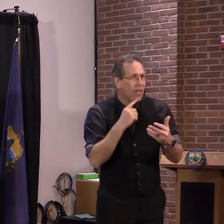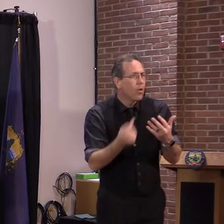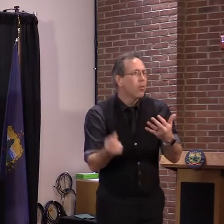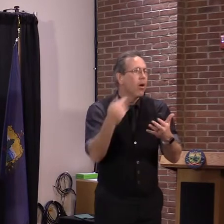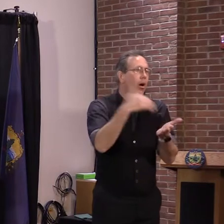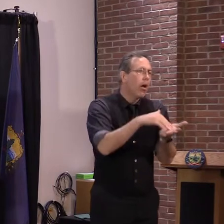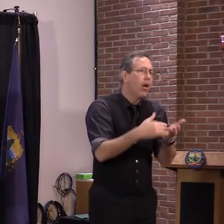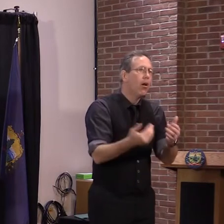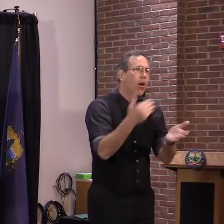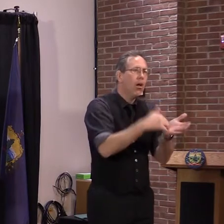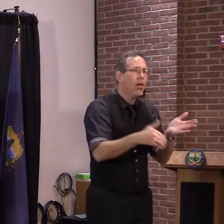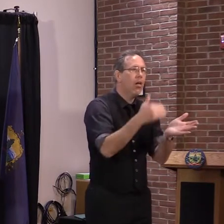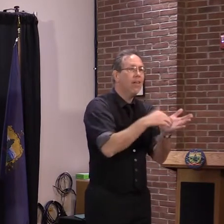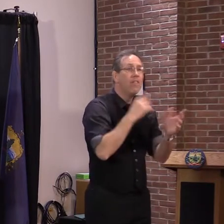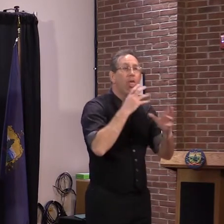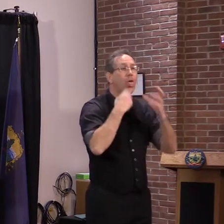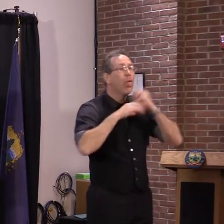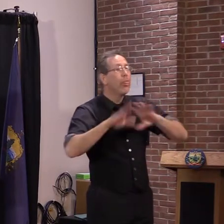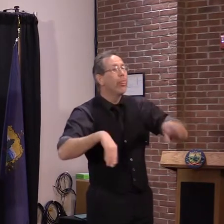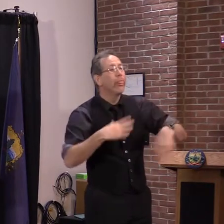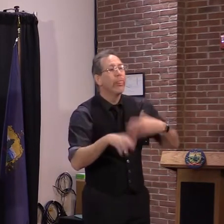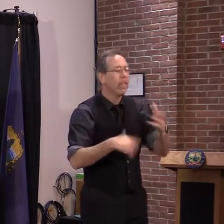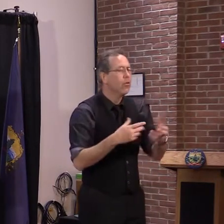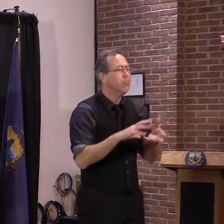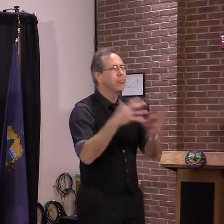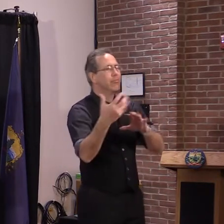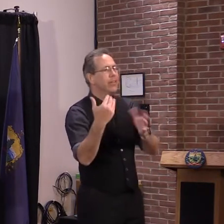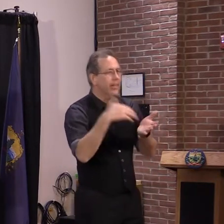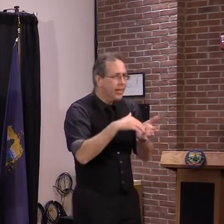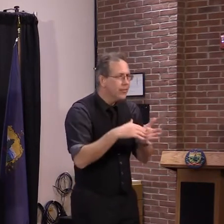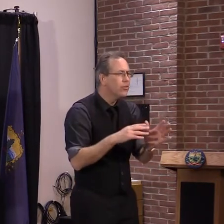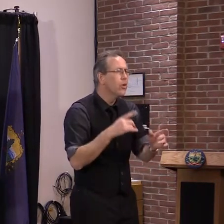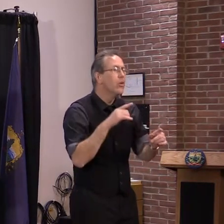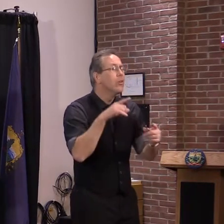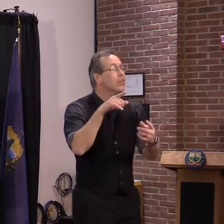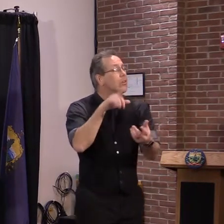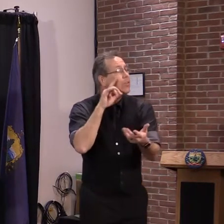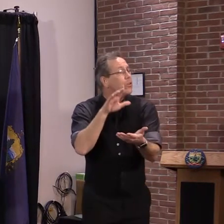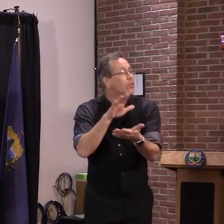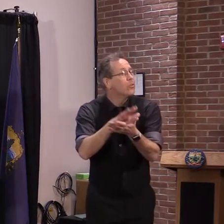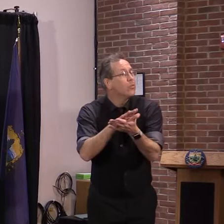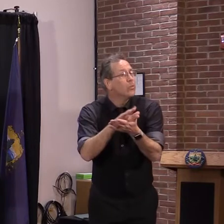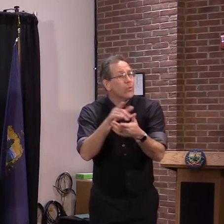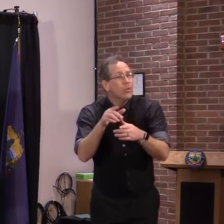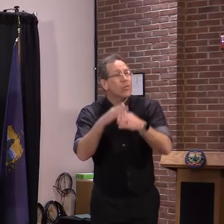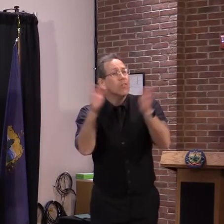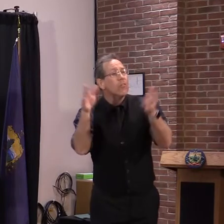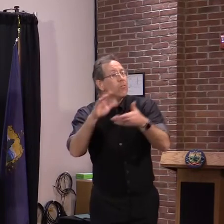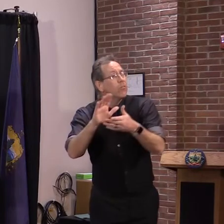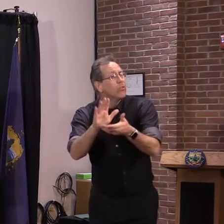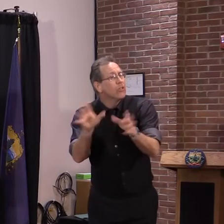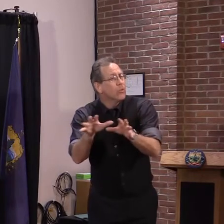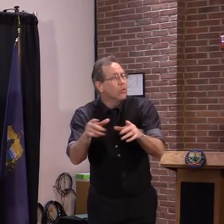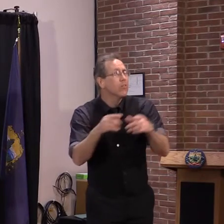for indoor public settings, general population, whatever strategy you're talking about. So